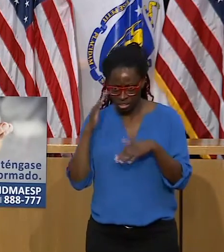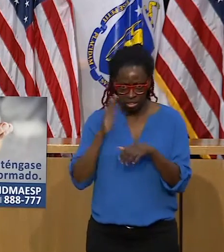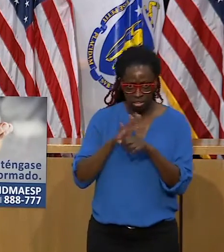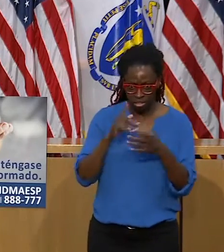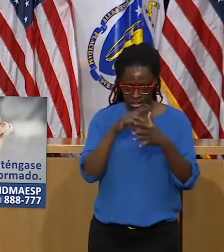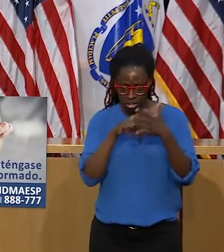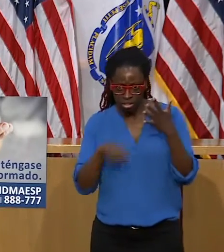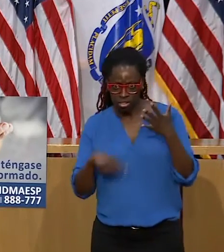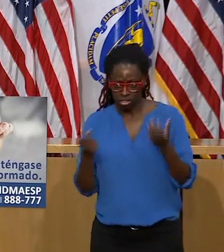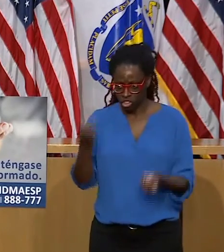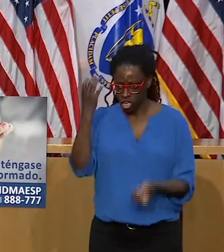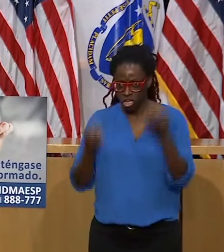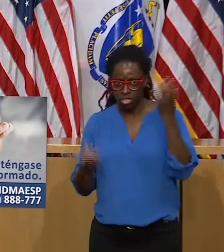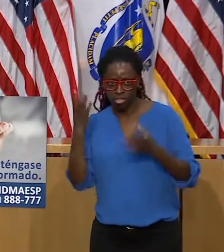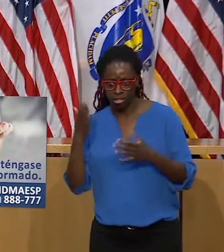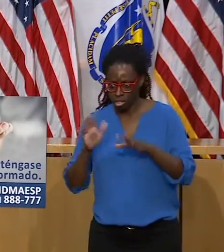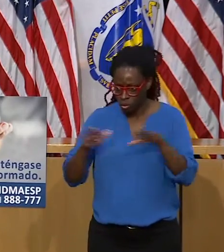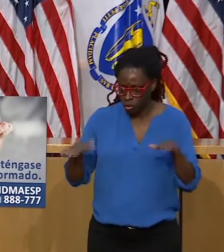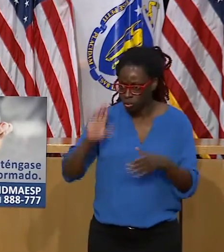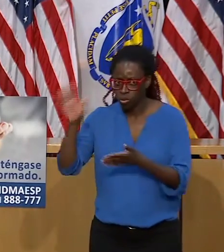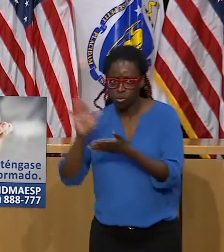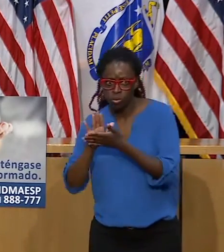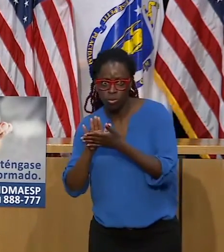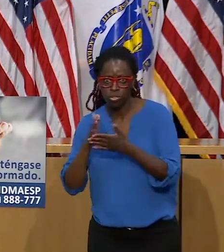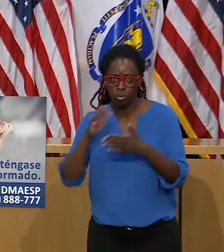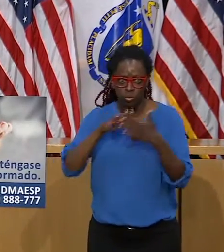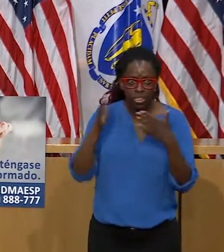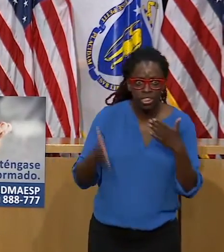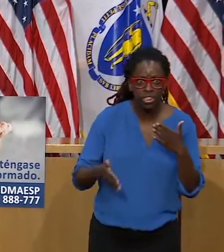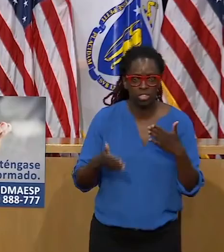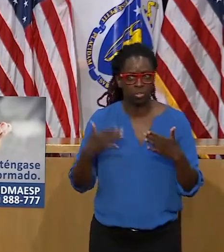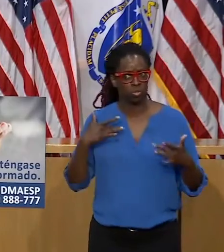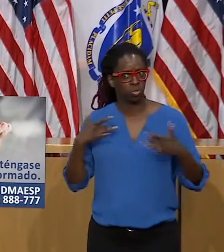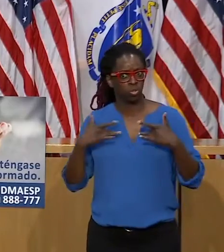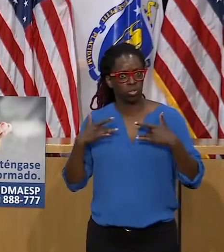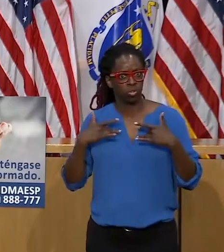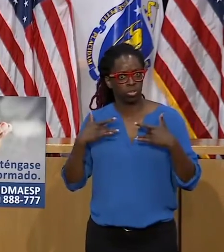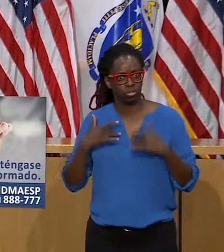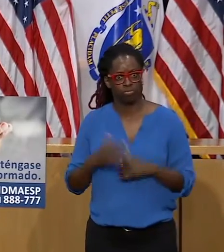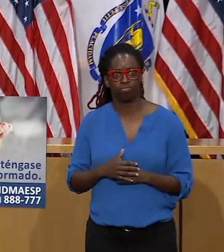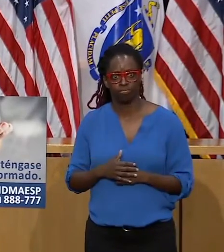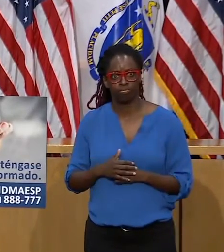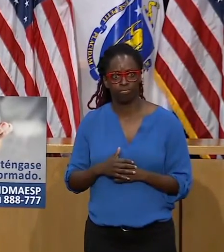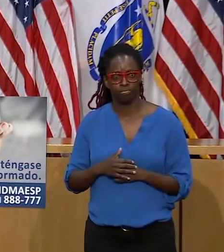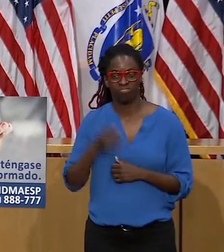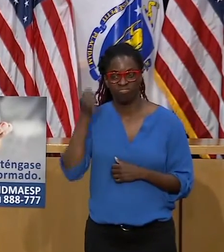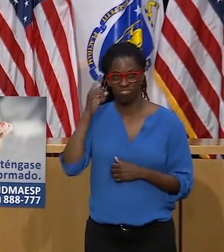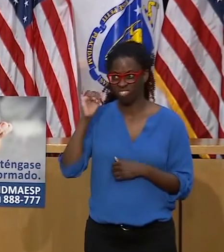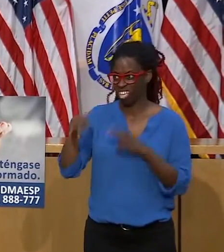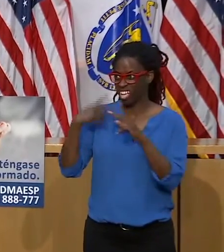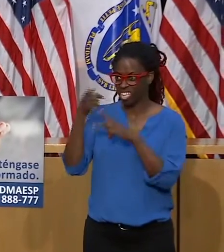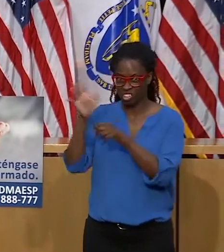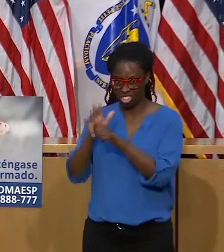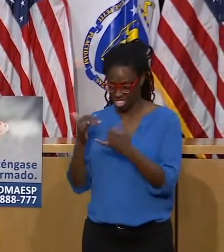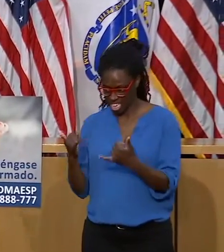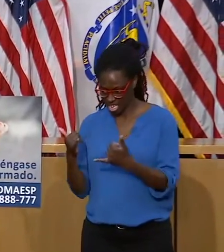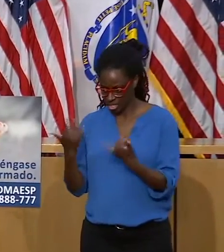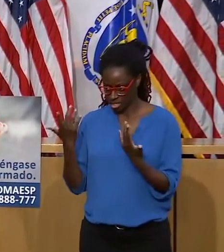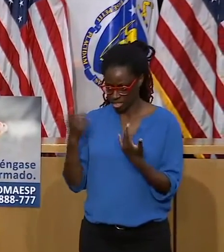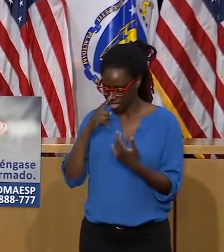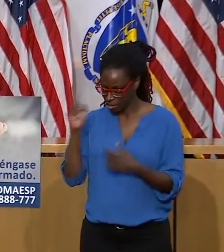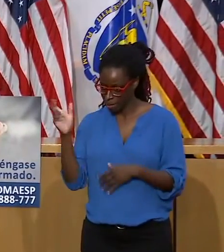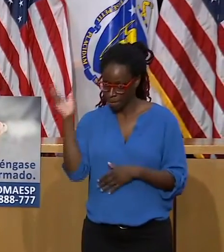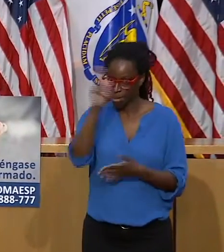the classroom so that they can benefit from the guidance and the experience of their teachers, other leaders, and